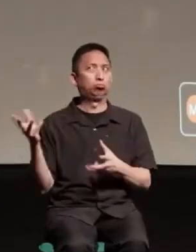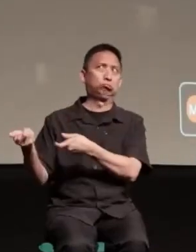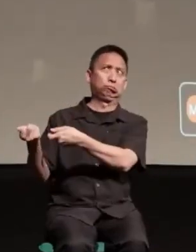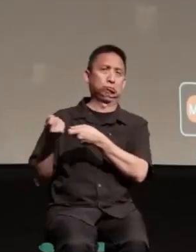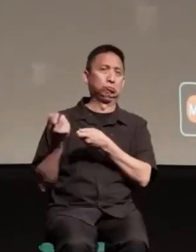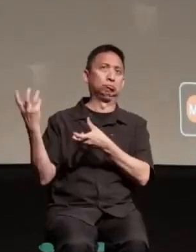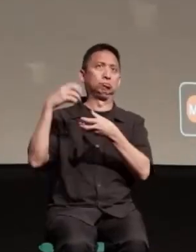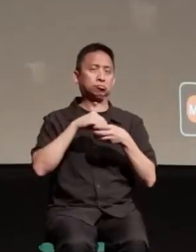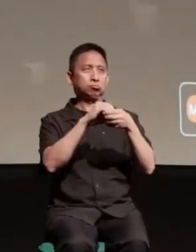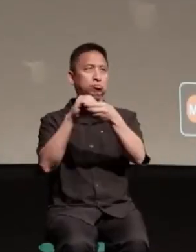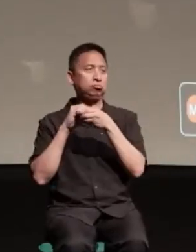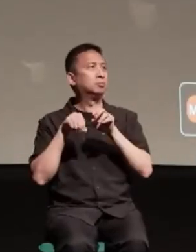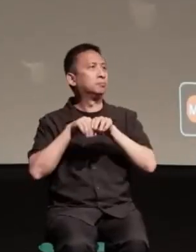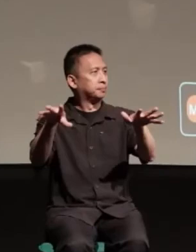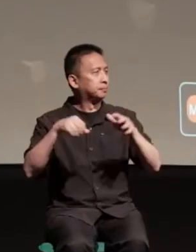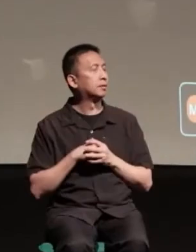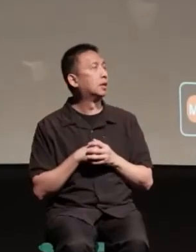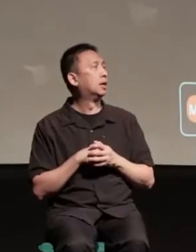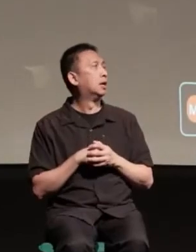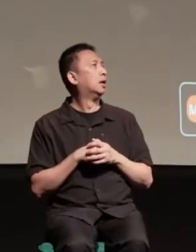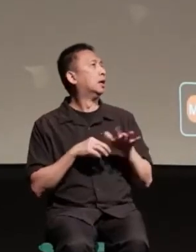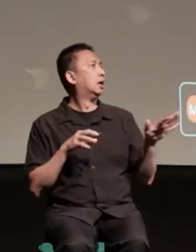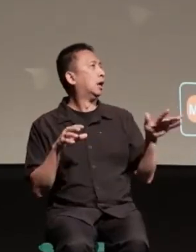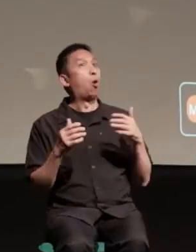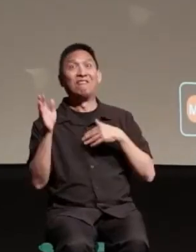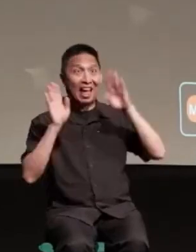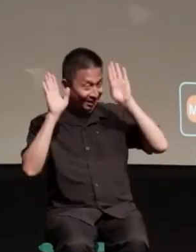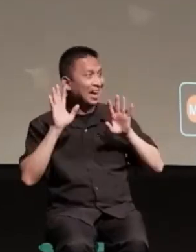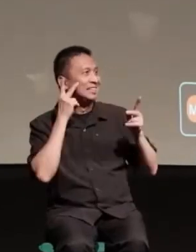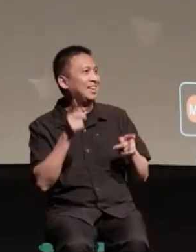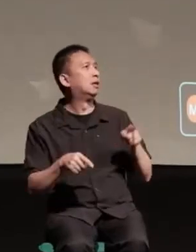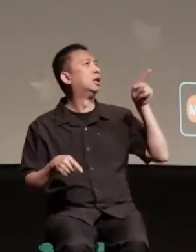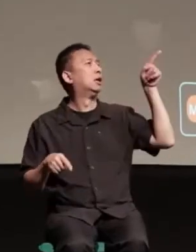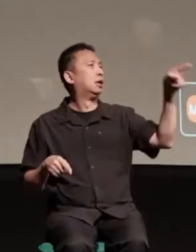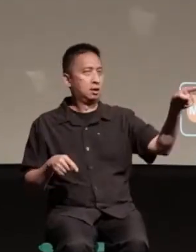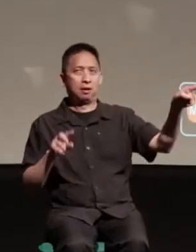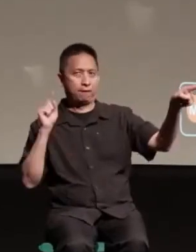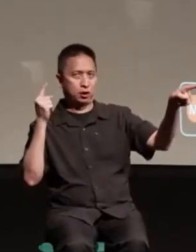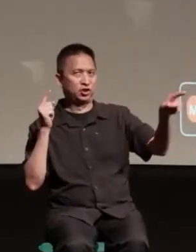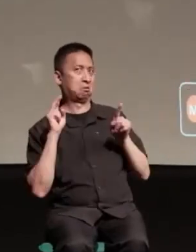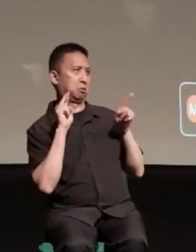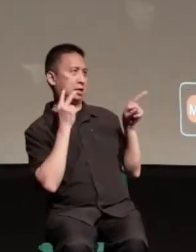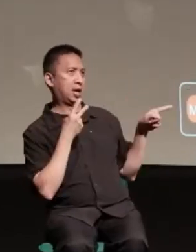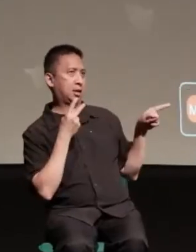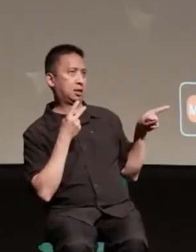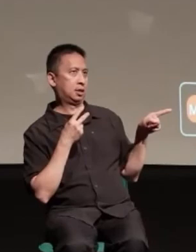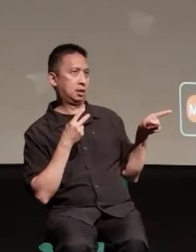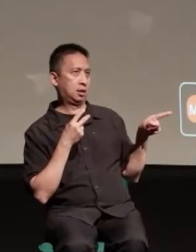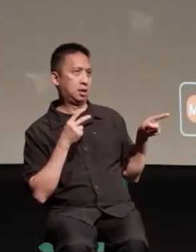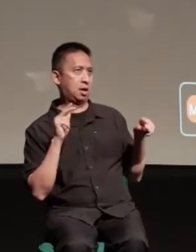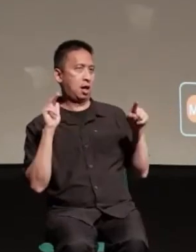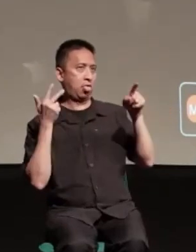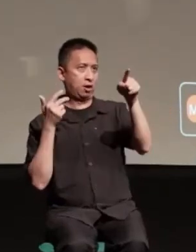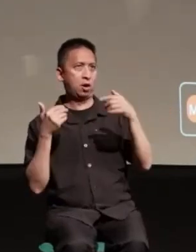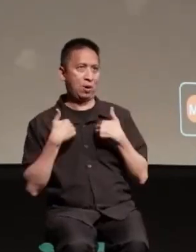Okay, so now the hands are going up. We're going to go here first, to you, and then to you next. So if we can get a